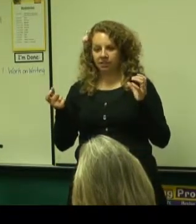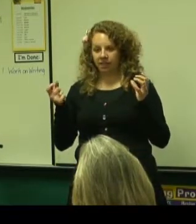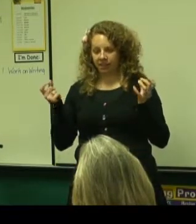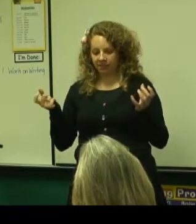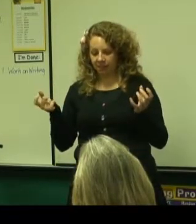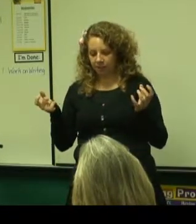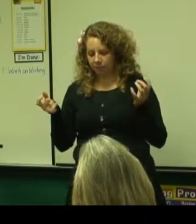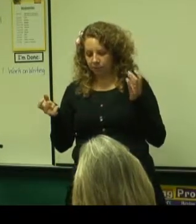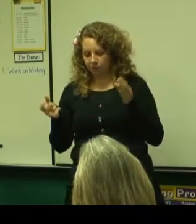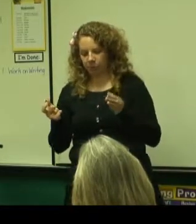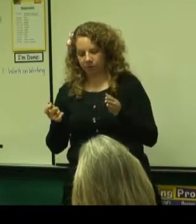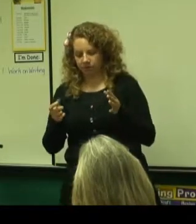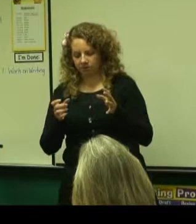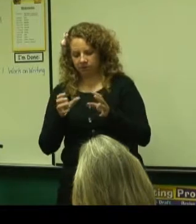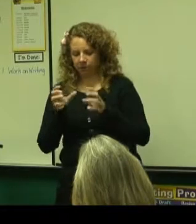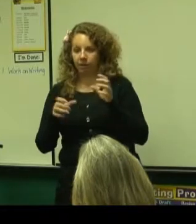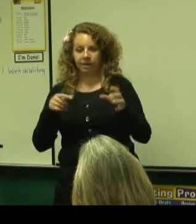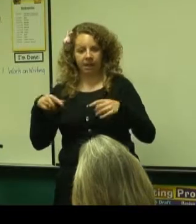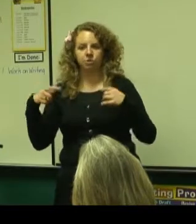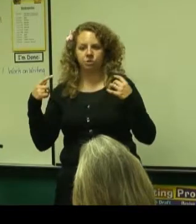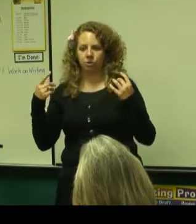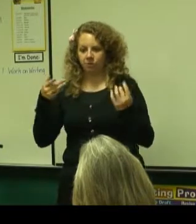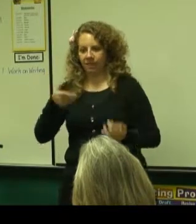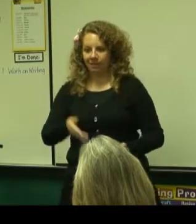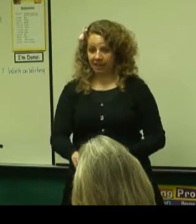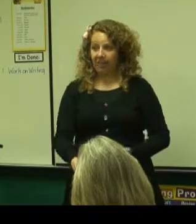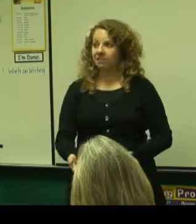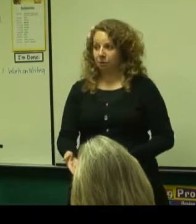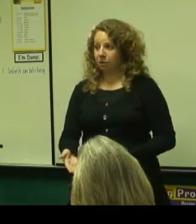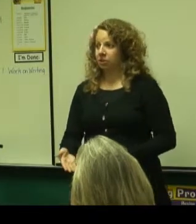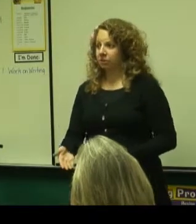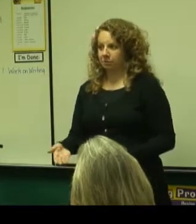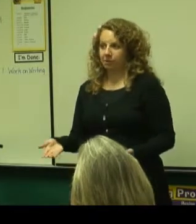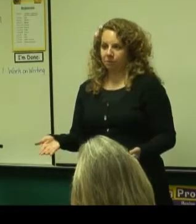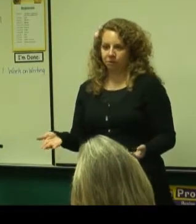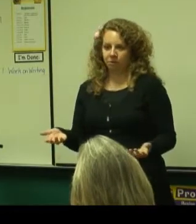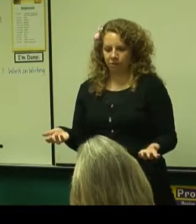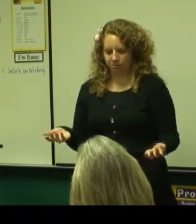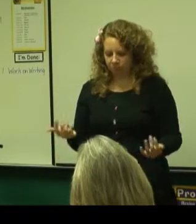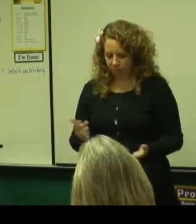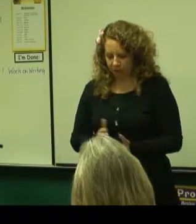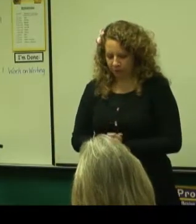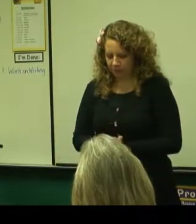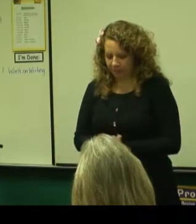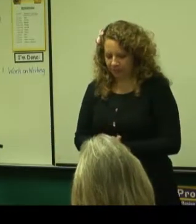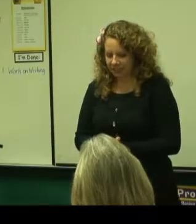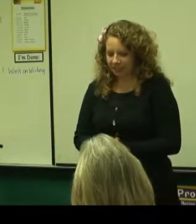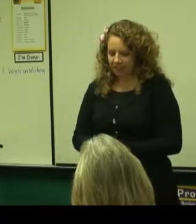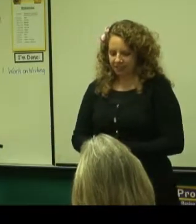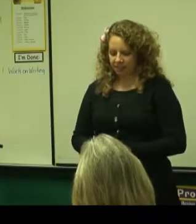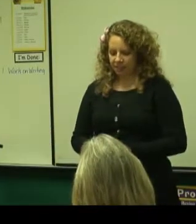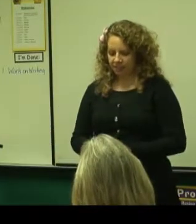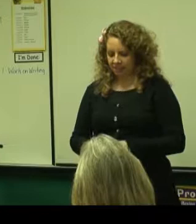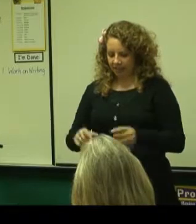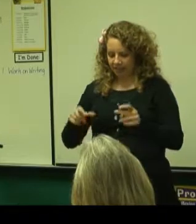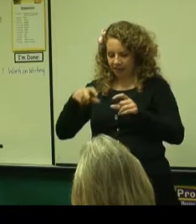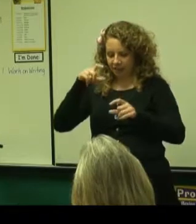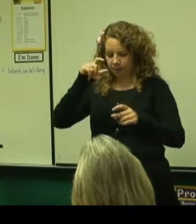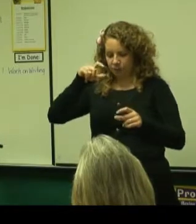in ASL, then when we want to like write it out, so like in an ASL book that we'd be able to learn like what it says, then it would say everything will be